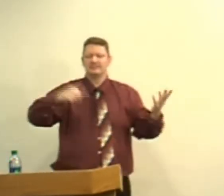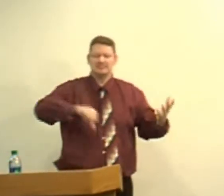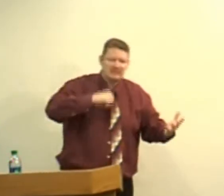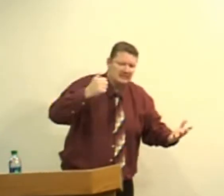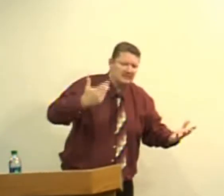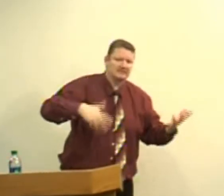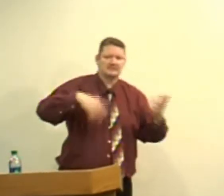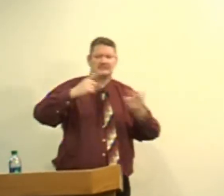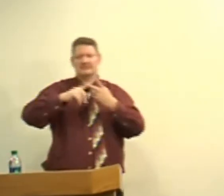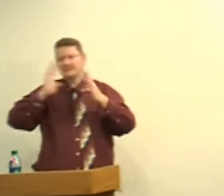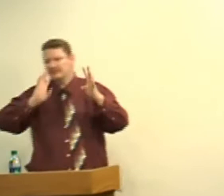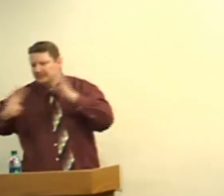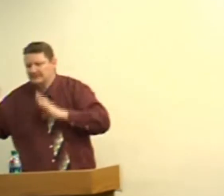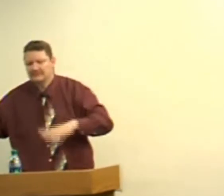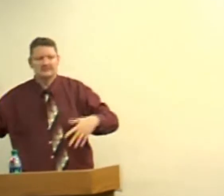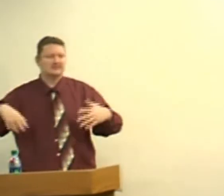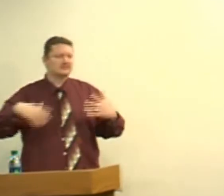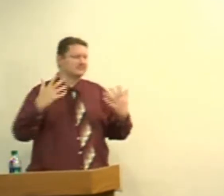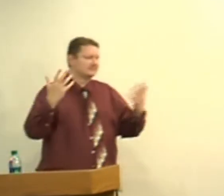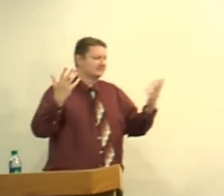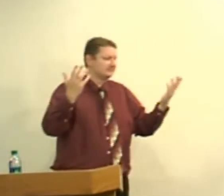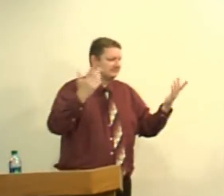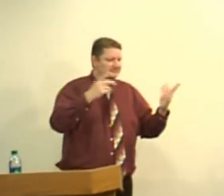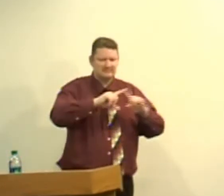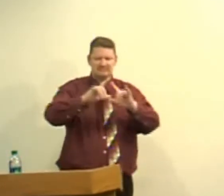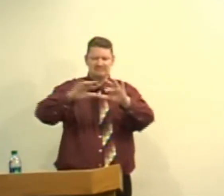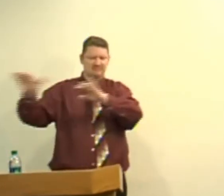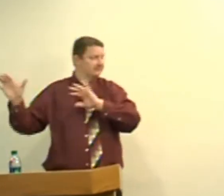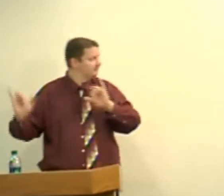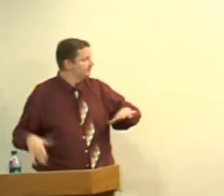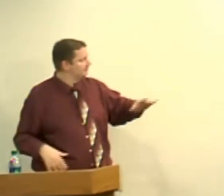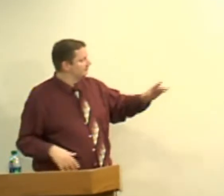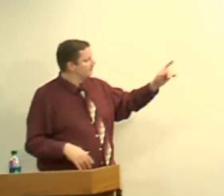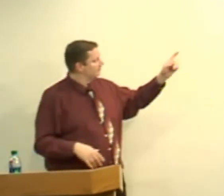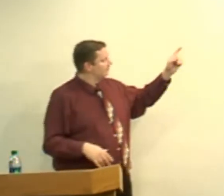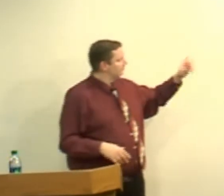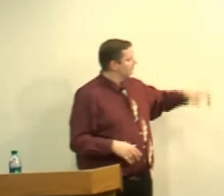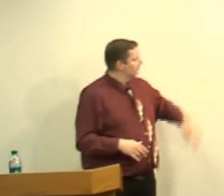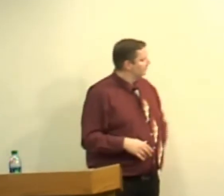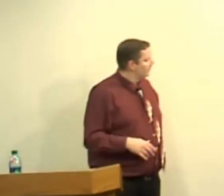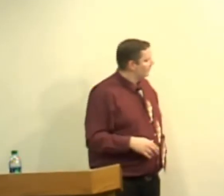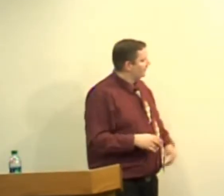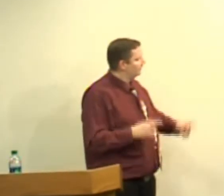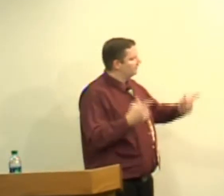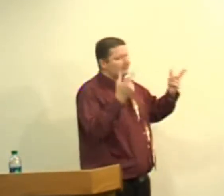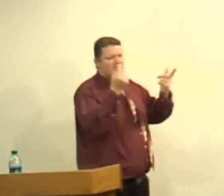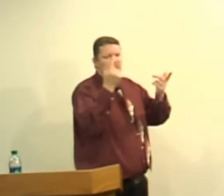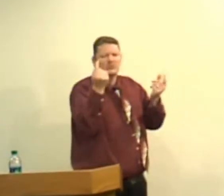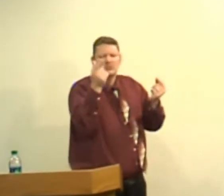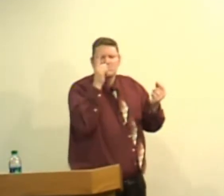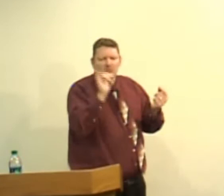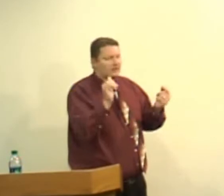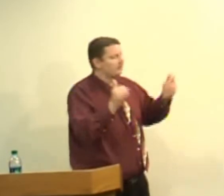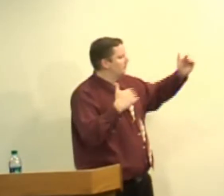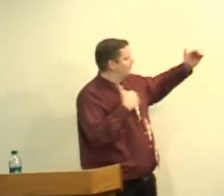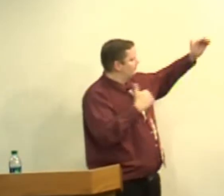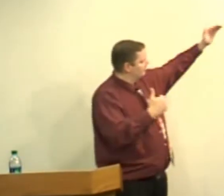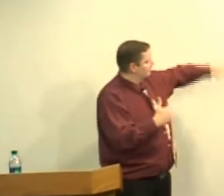would go their own way. They had sins of pride, of lust, all of these different things. And then what did they